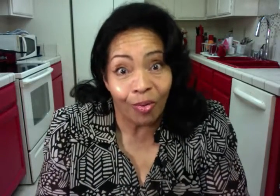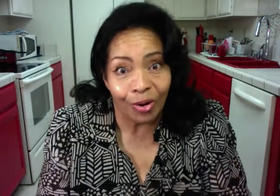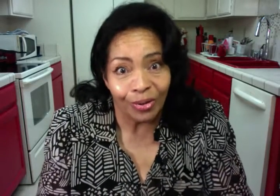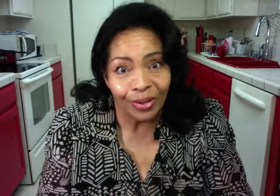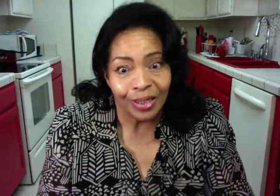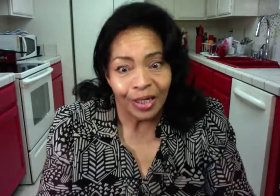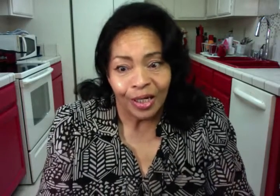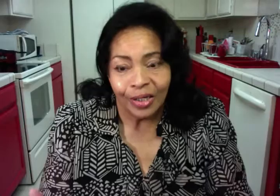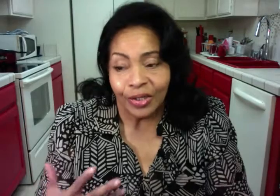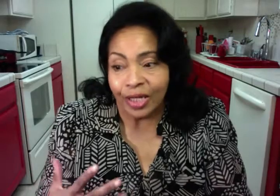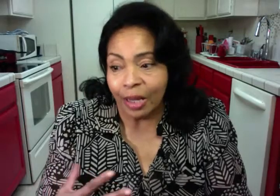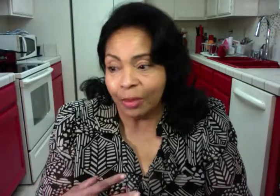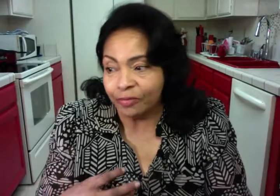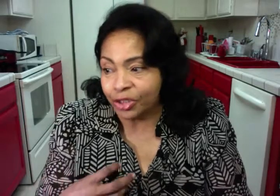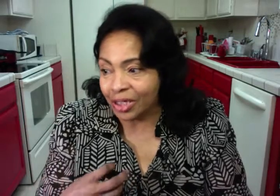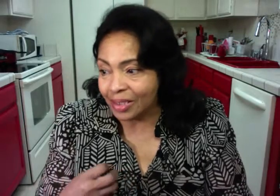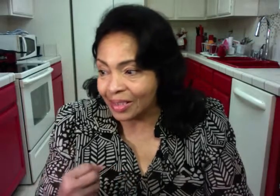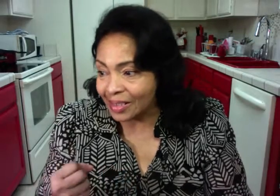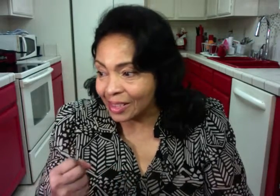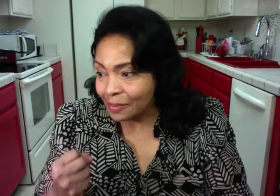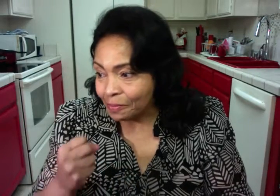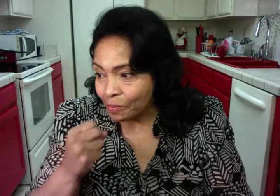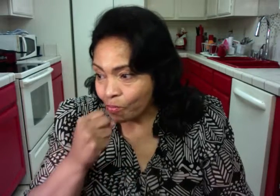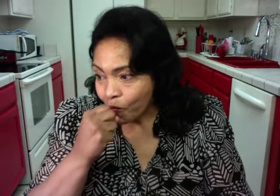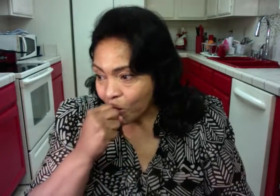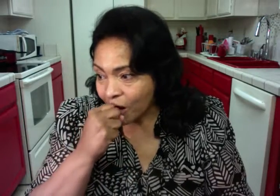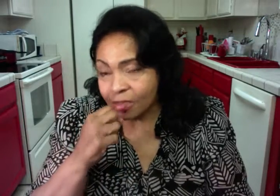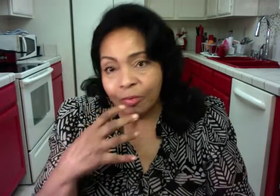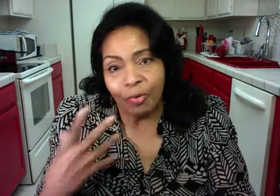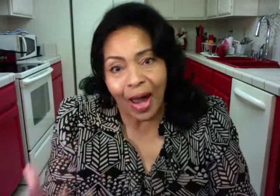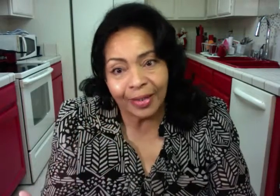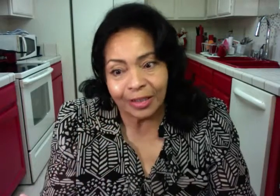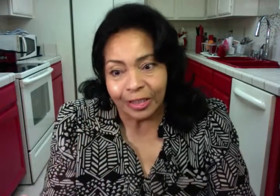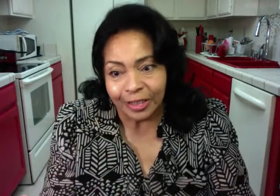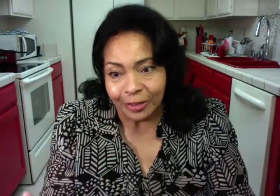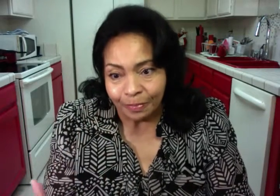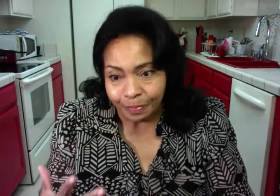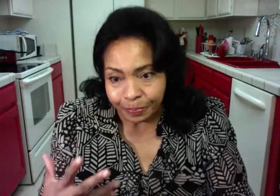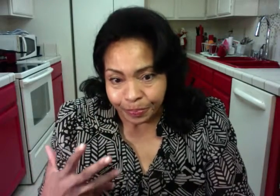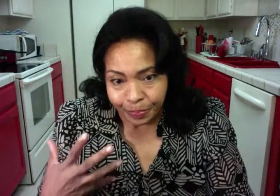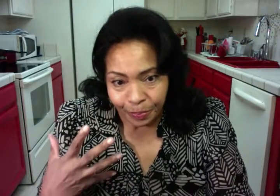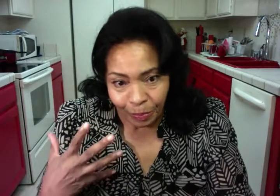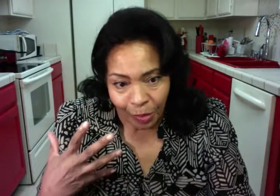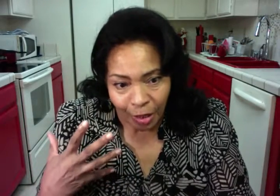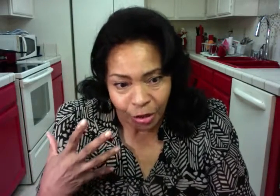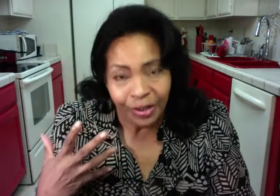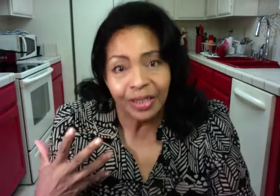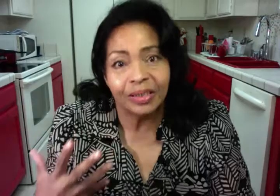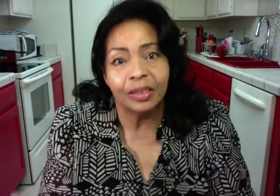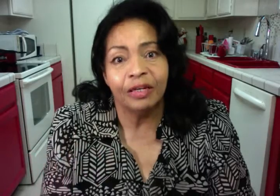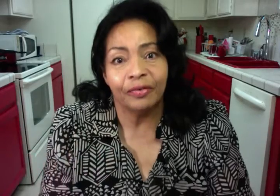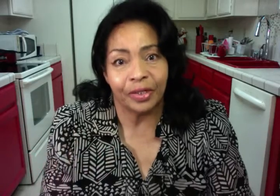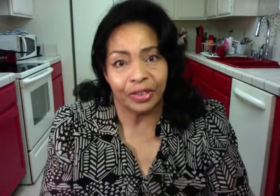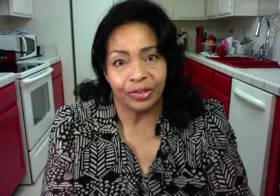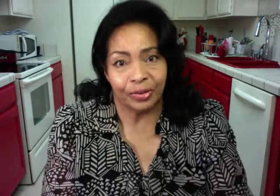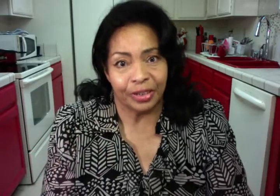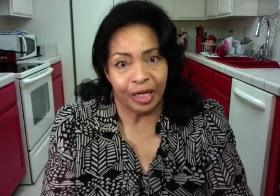The name of Jesus Is miraculous You get deliverance through the name of